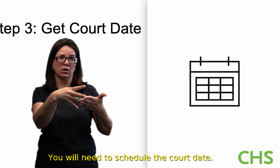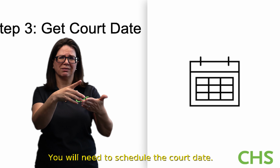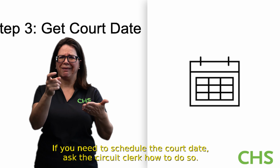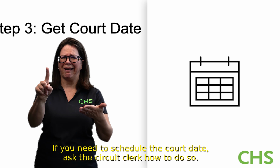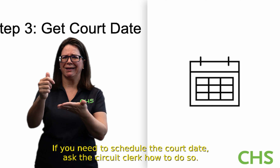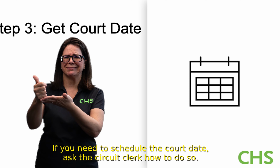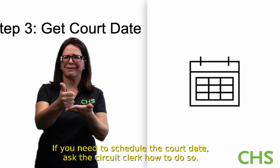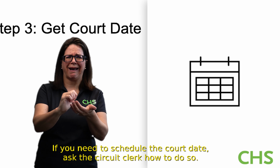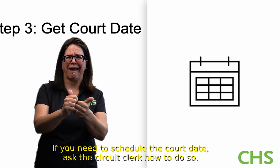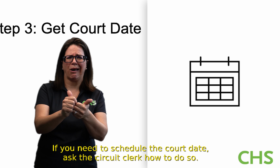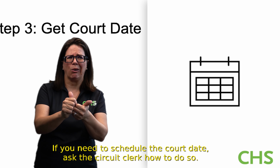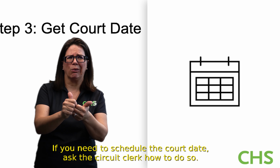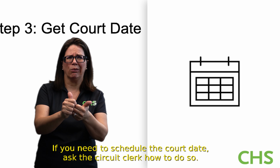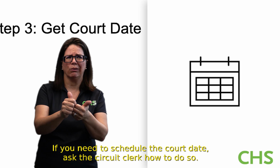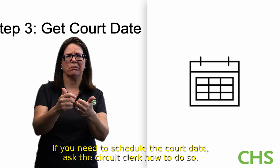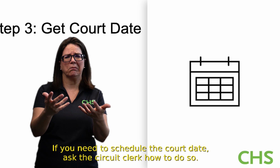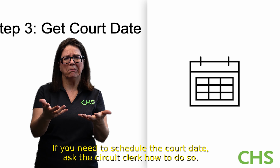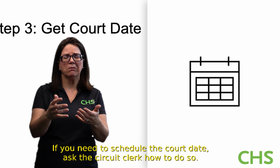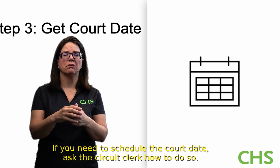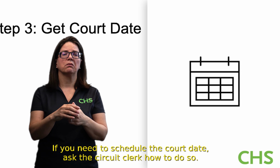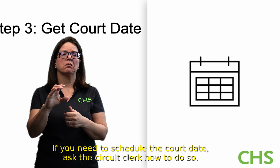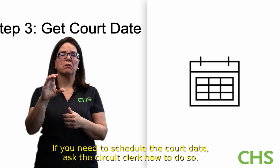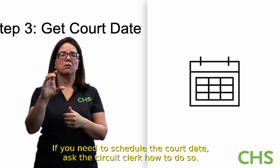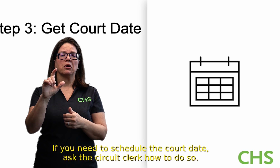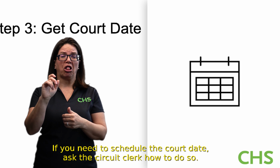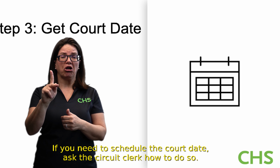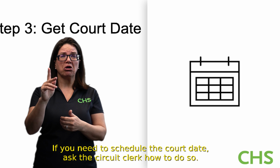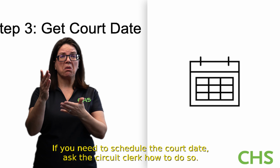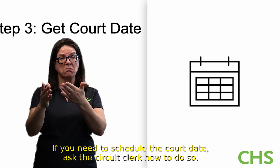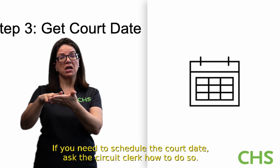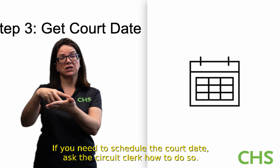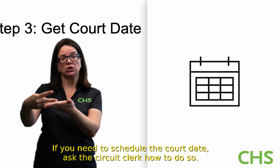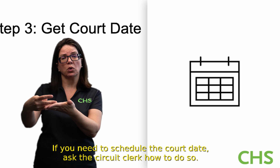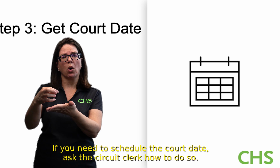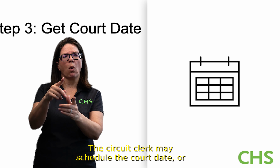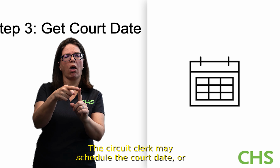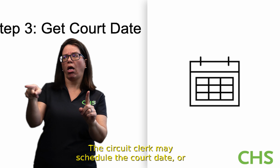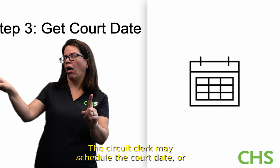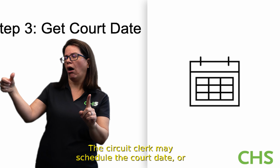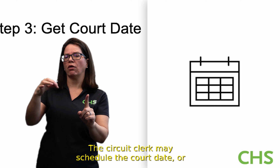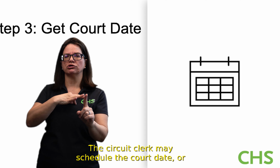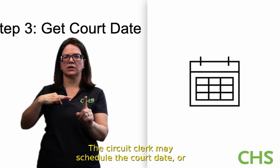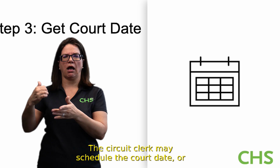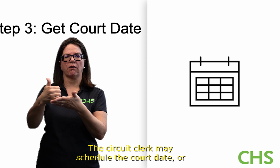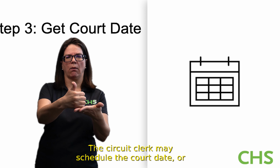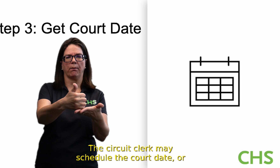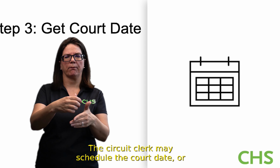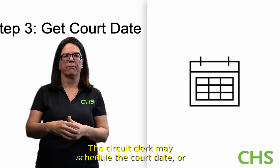date. If you need to schedule the court date, ask the circuit clerk how to do so. The circuit clerk may schedule the court